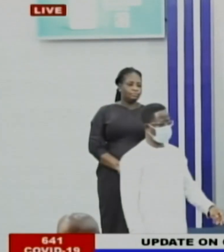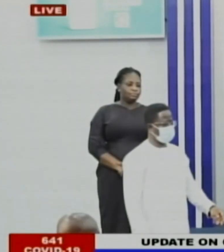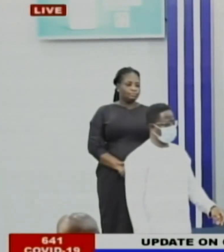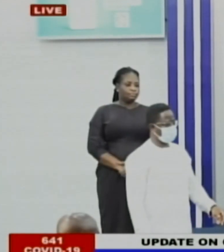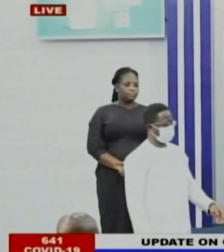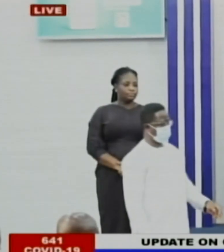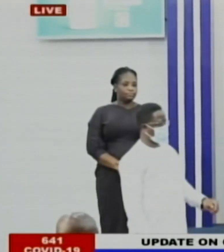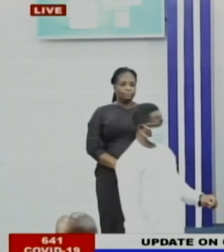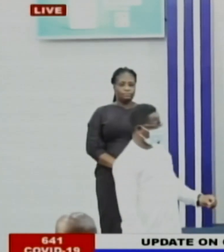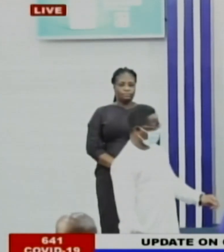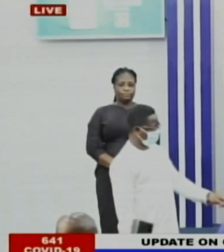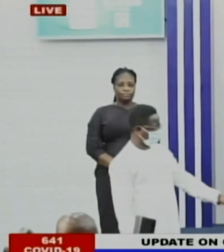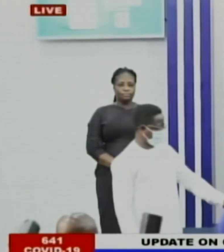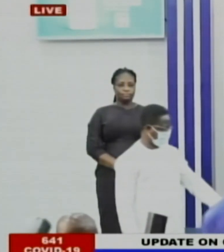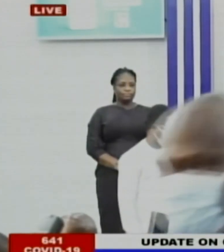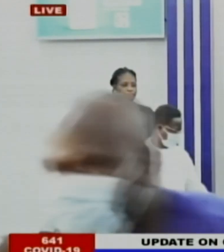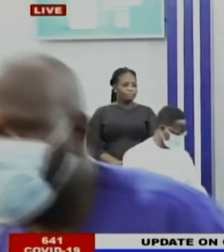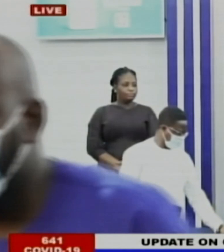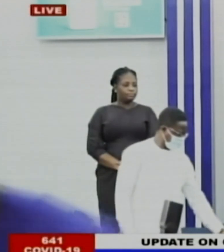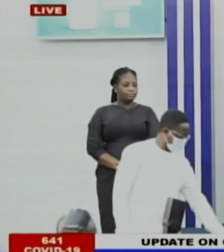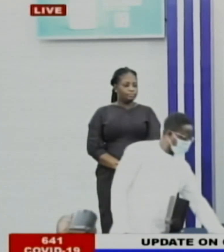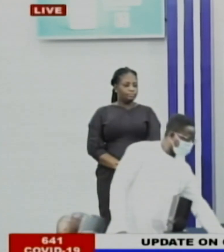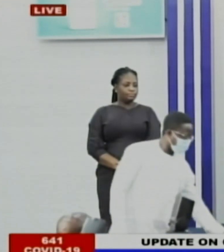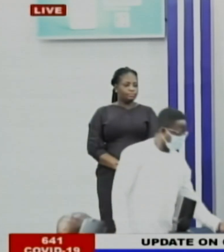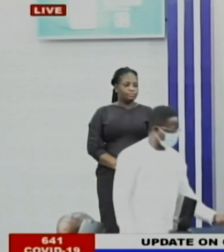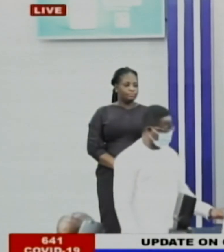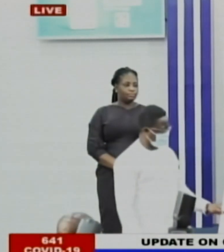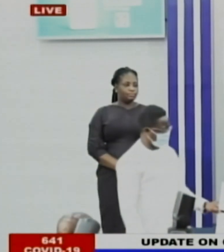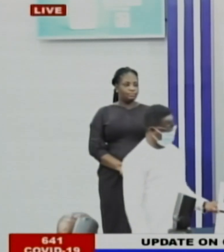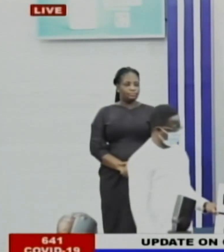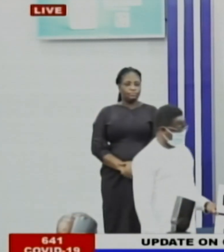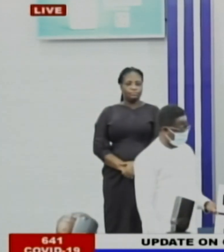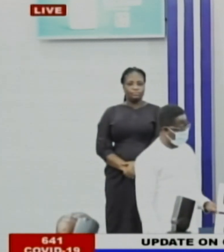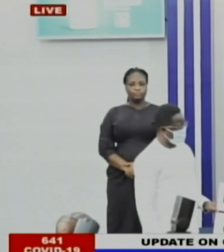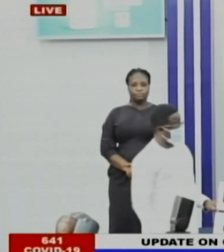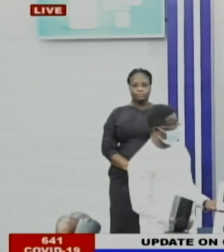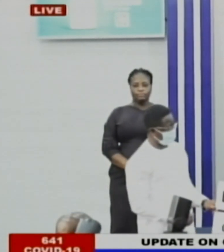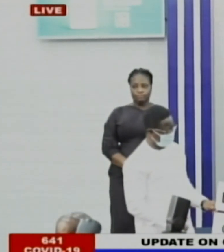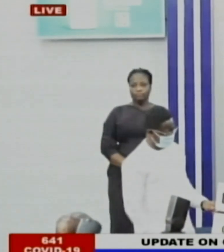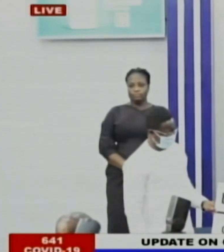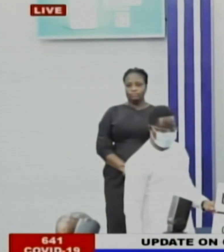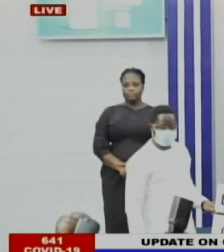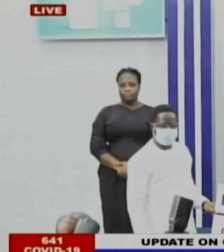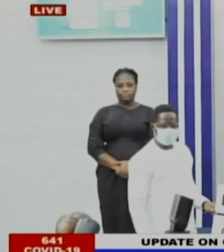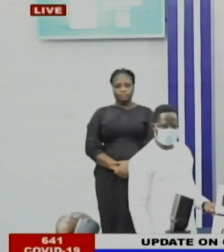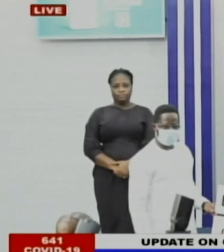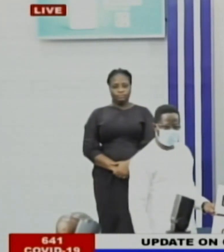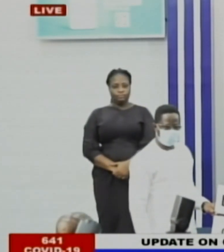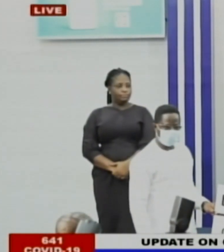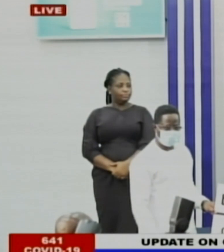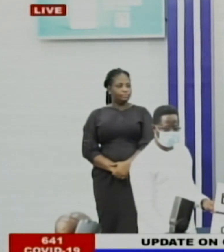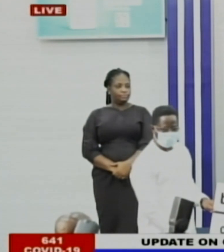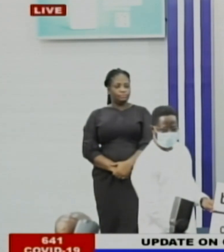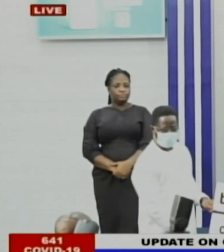Betway Ghana Limited has for us a check of 150,000 Ghana